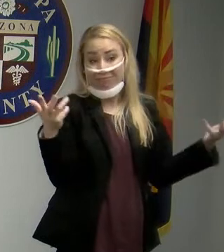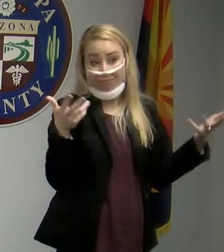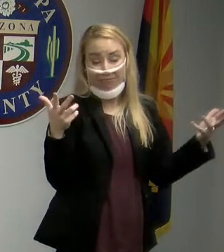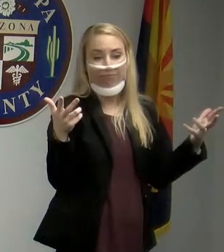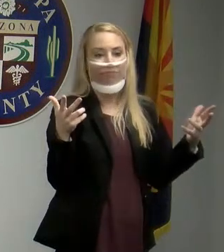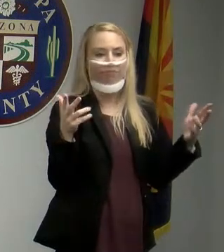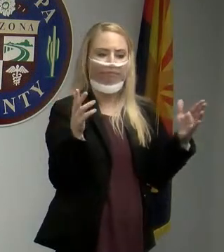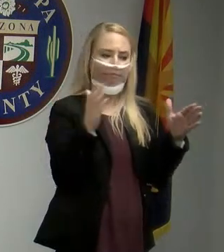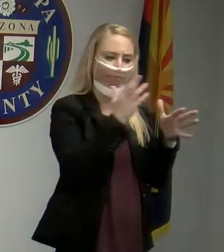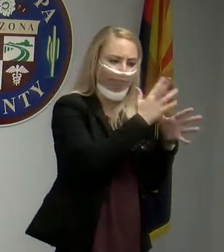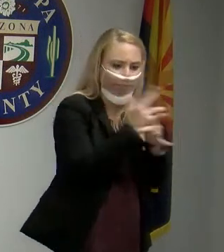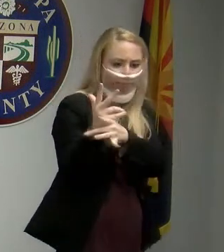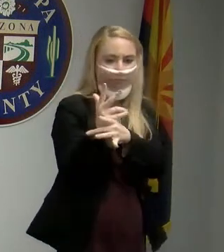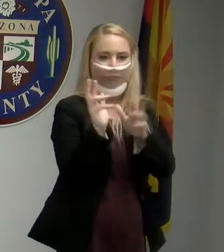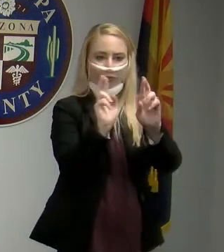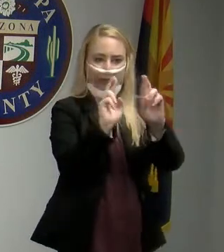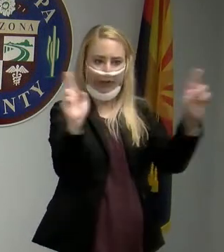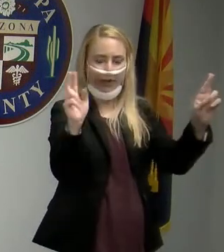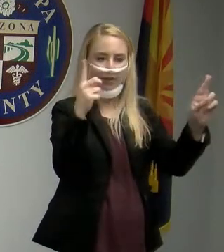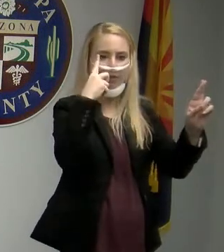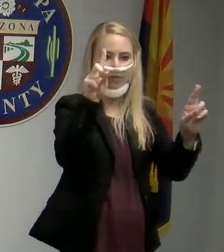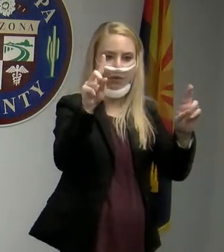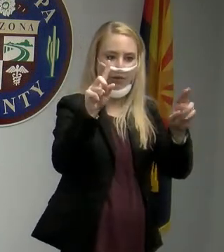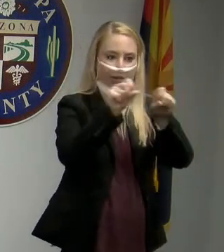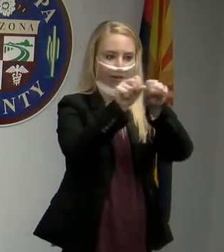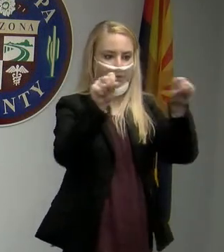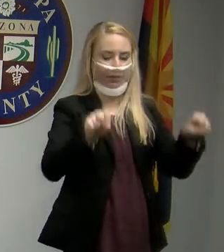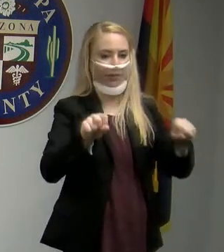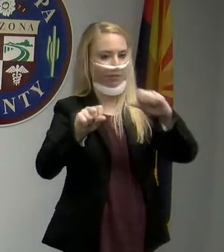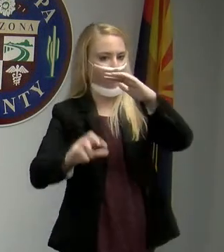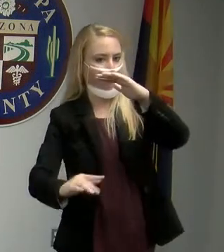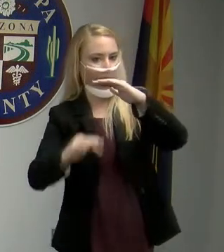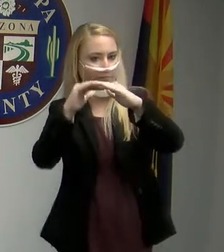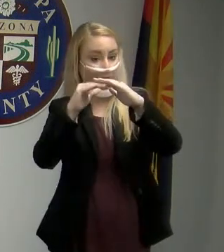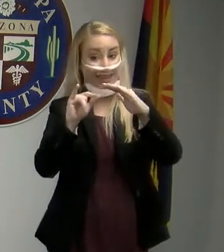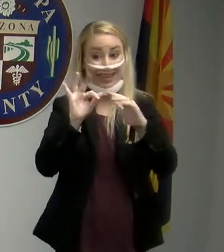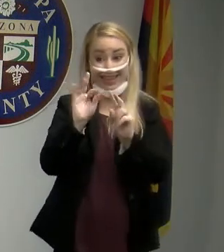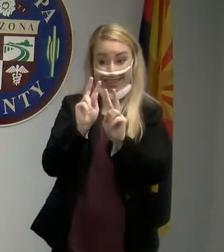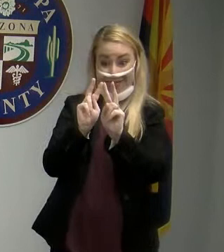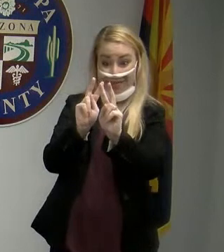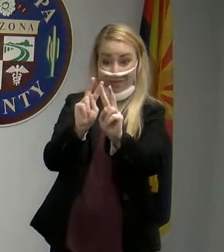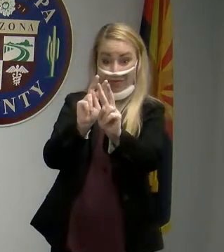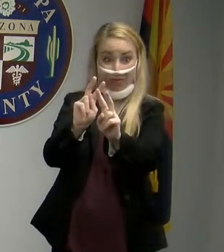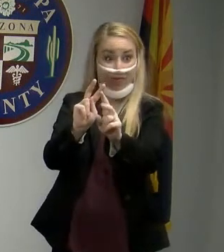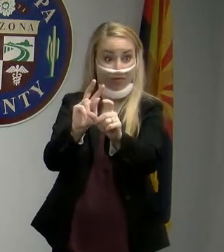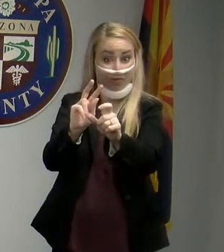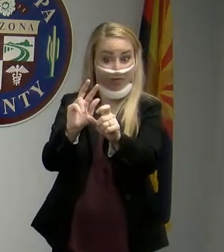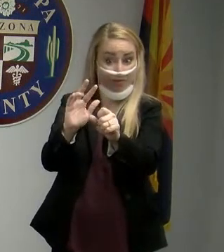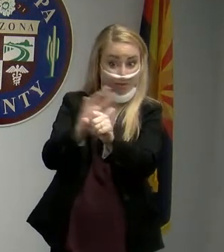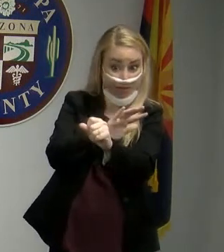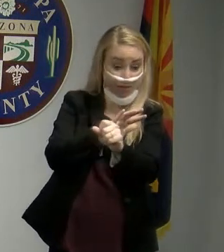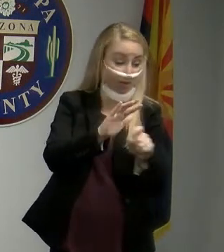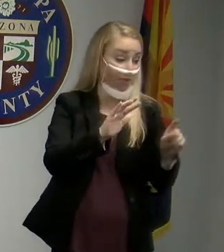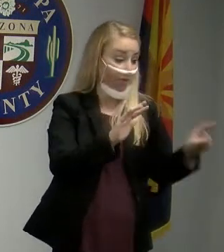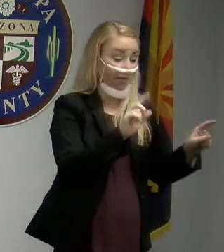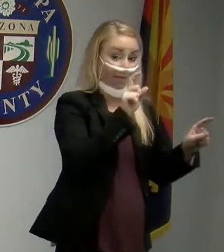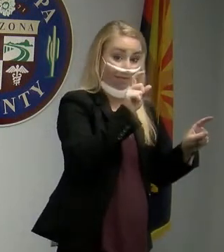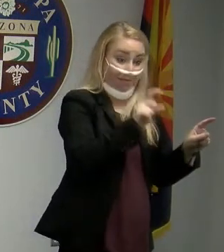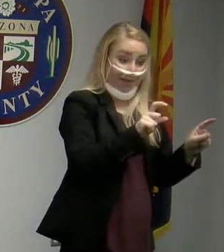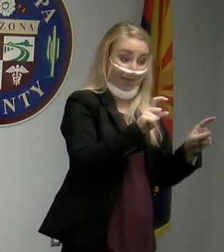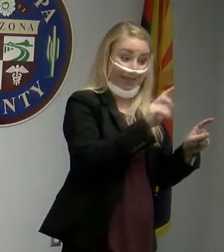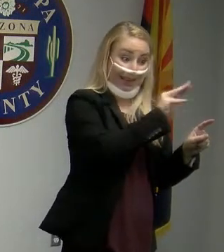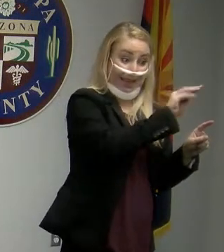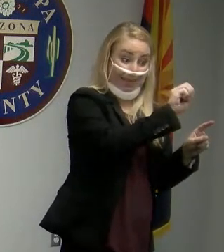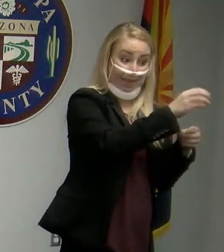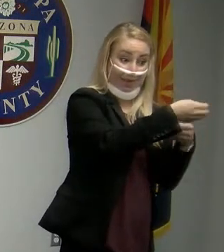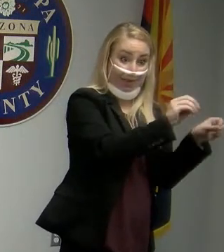a system-wide crunch or a clog. If the funeral homes fill up and we have to keep bodies in our coolers for longer periods